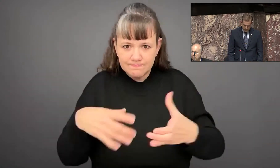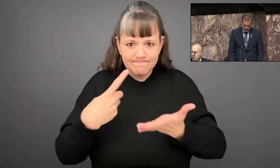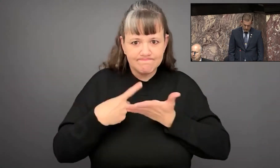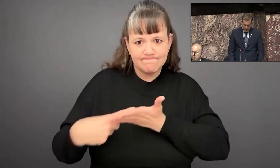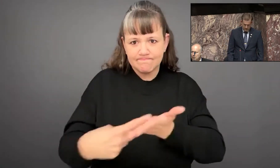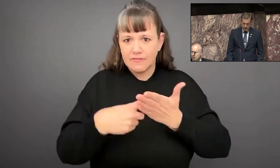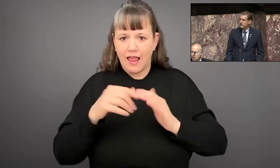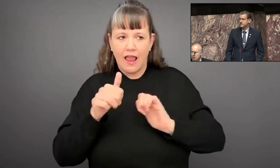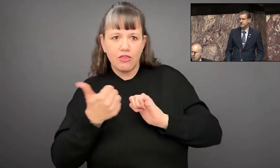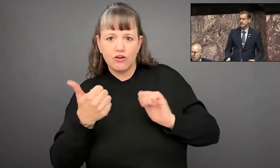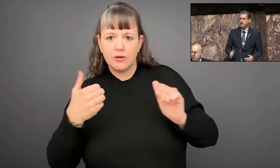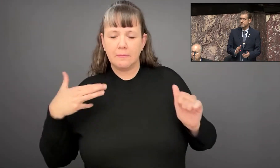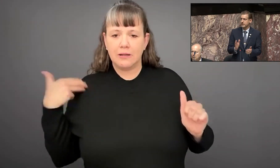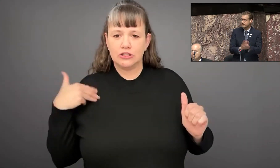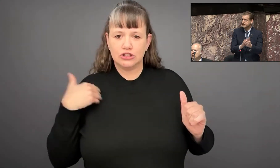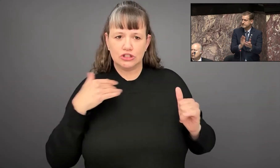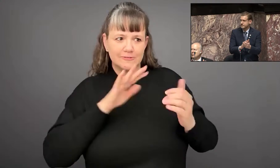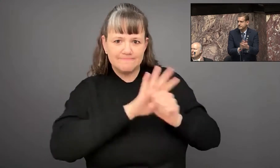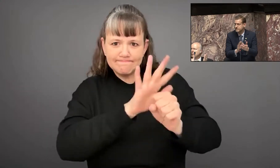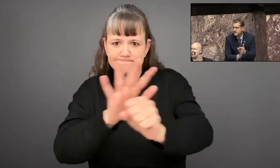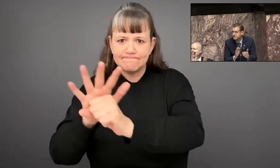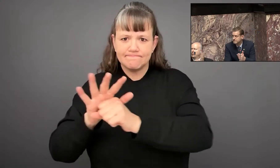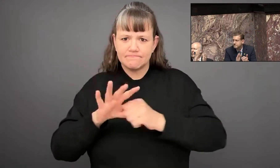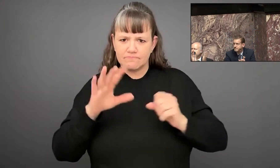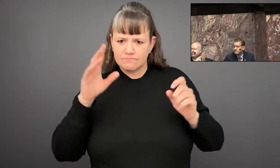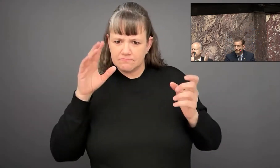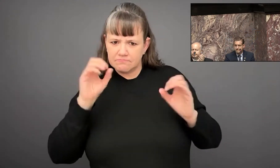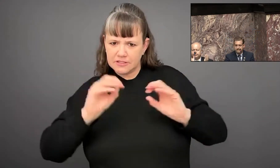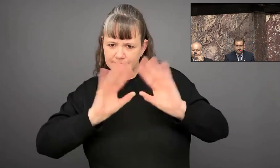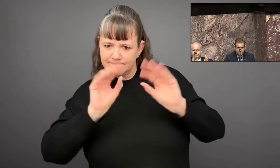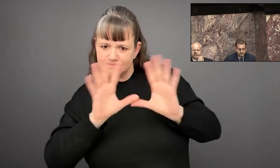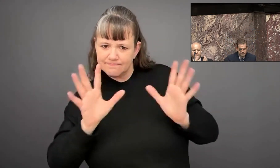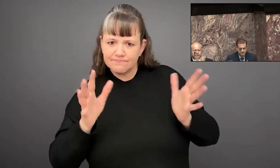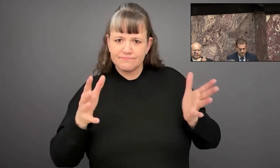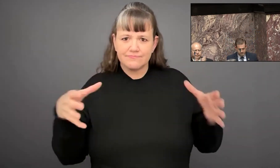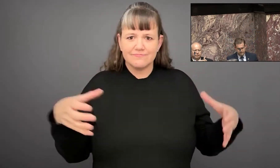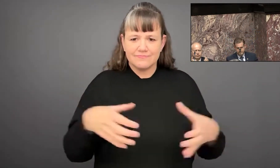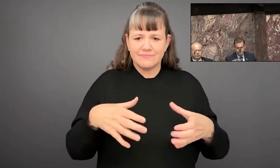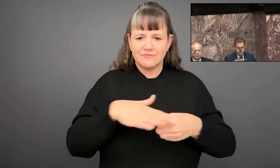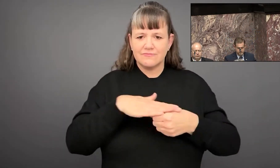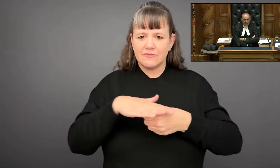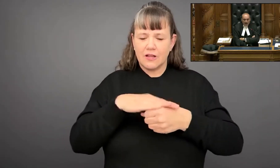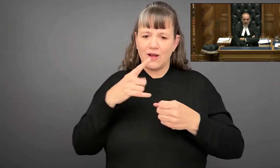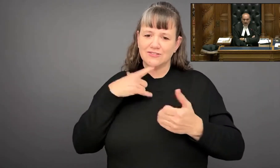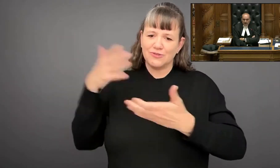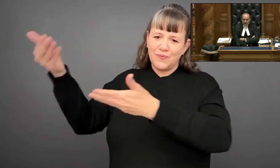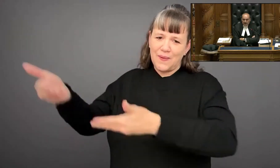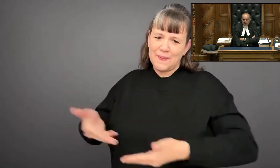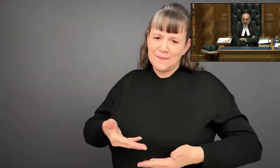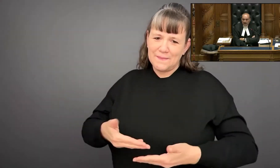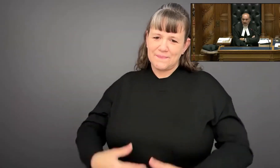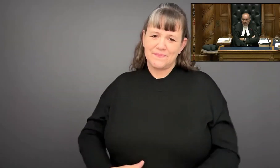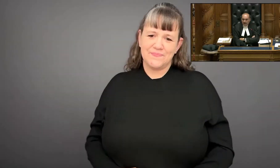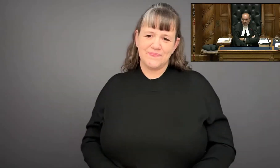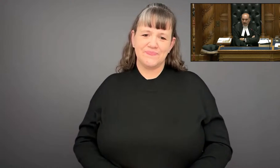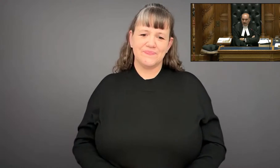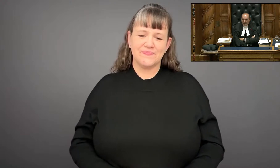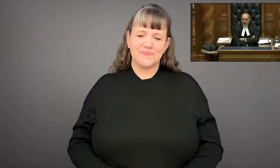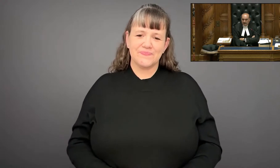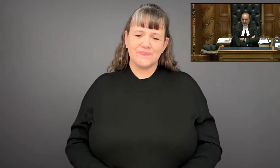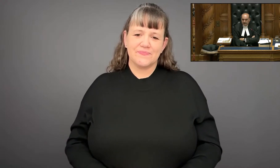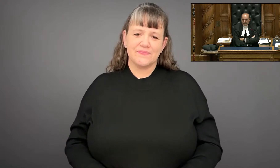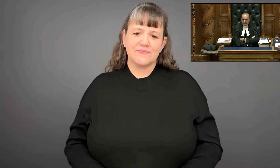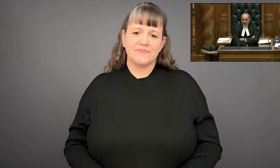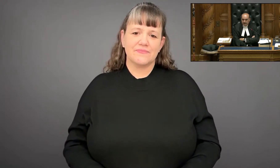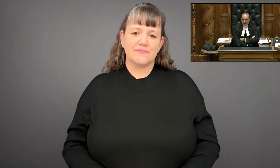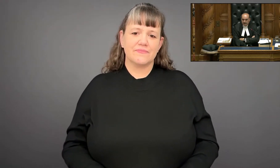in welcoming Mayor Van Minsel to the Chamber? Minister of Children and Family Development.